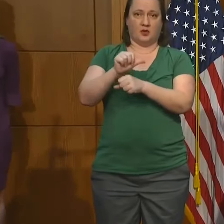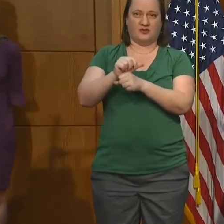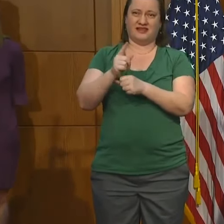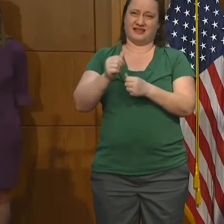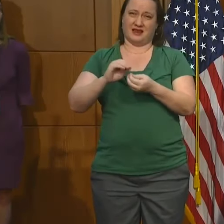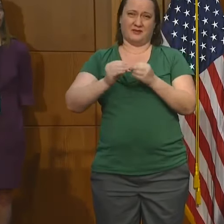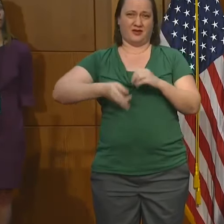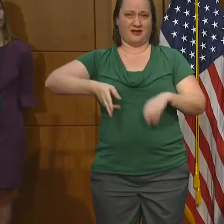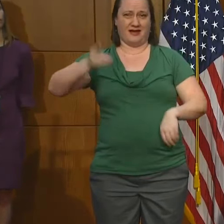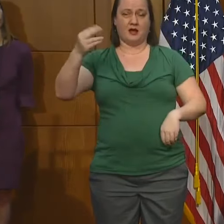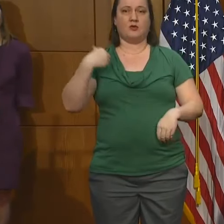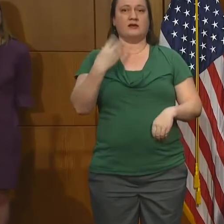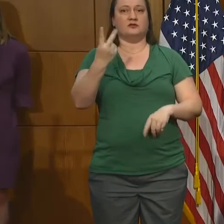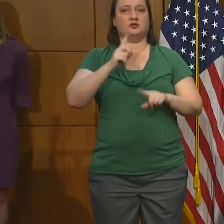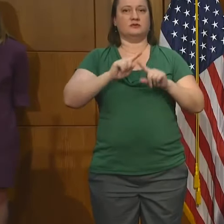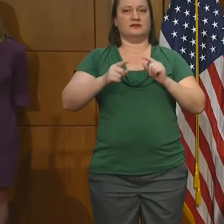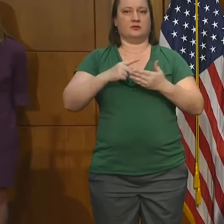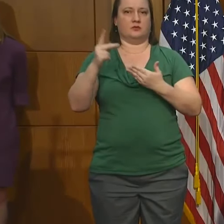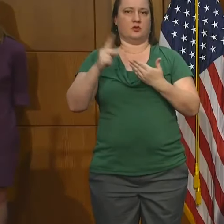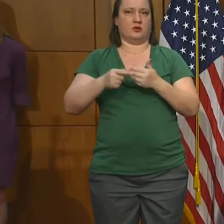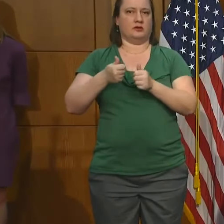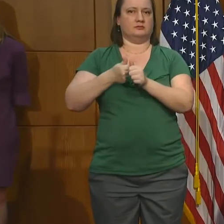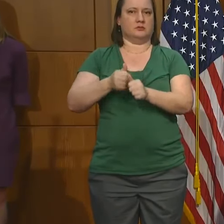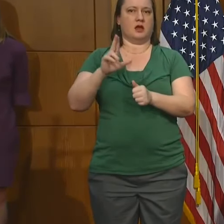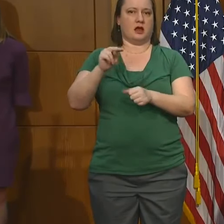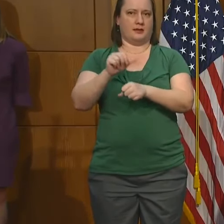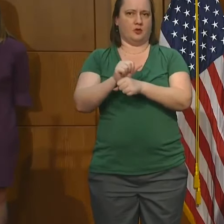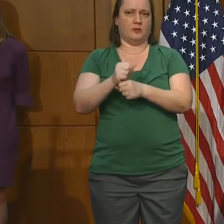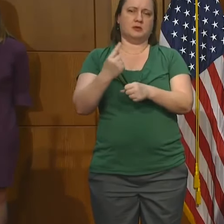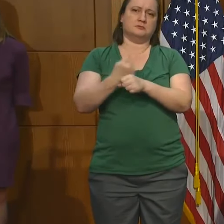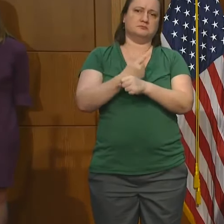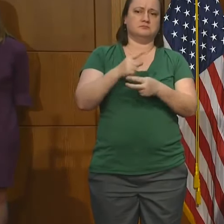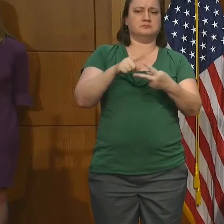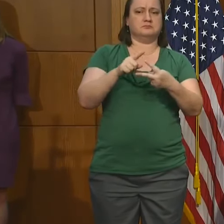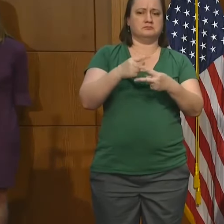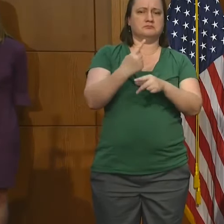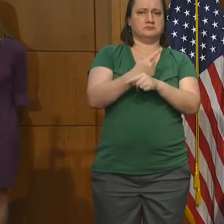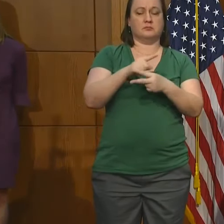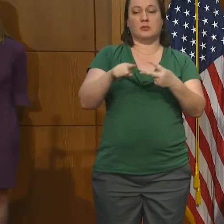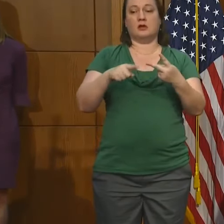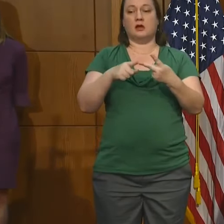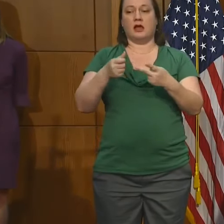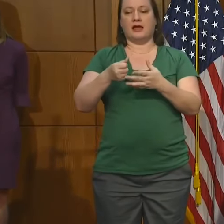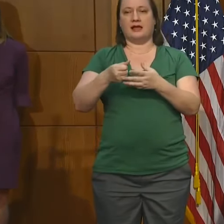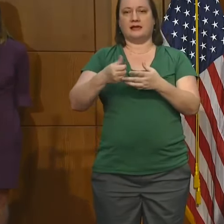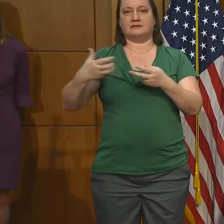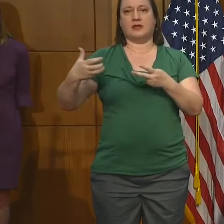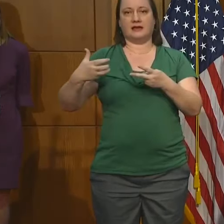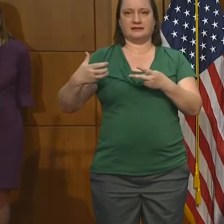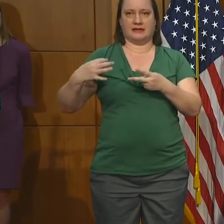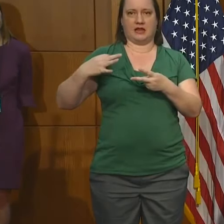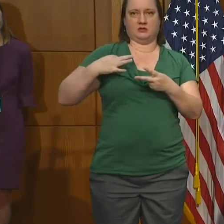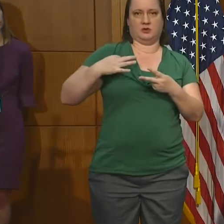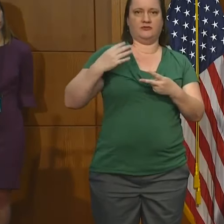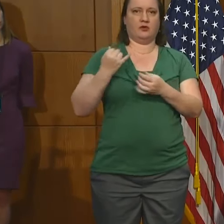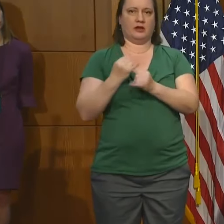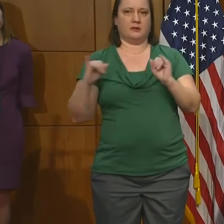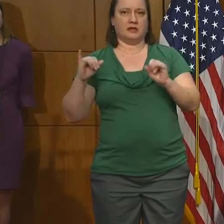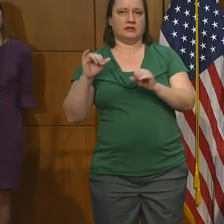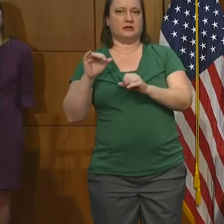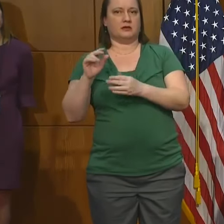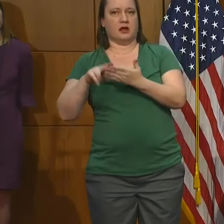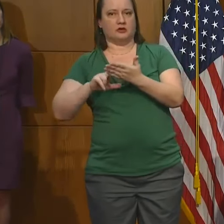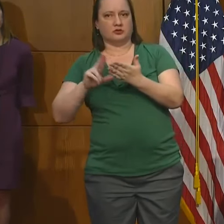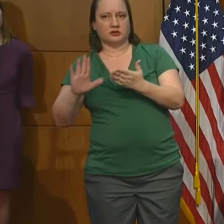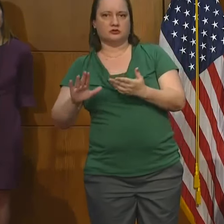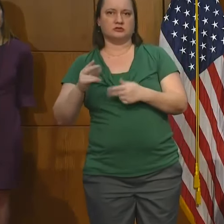unemployment, the usual unemployment program that we've always had, and then we've expanded eligibility for independent contractors, gig workers. And we've had